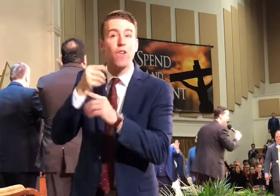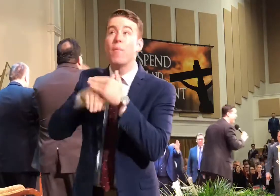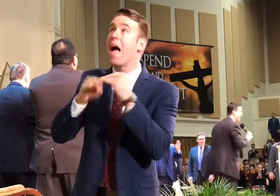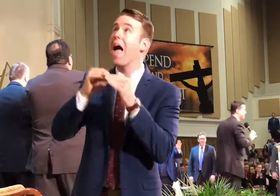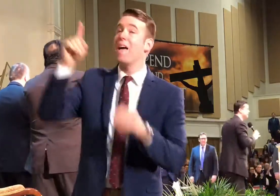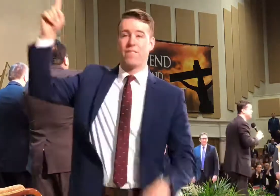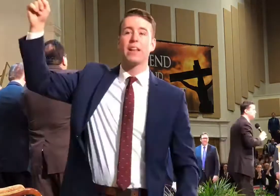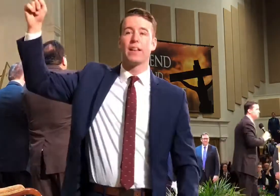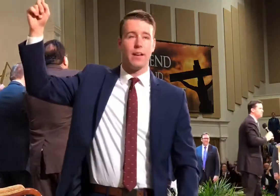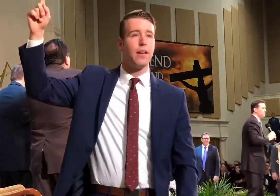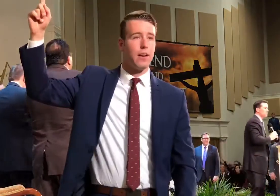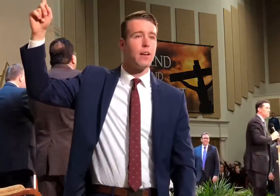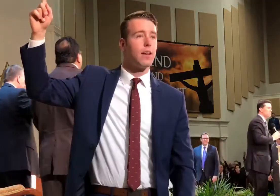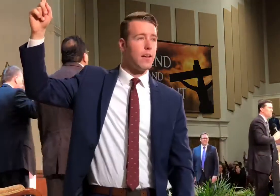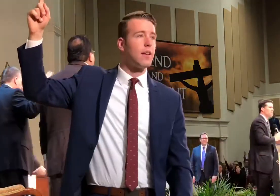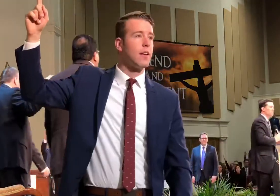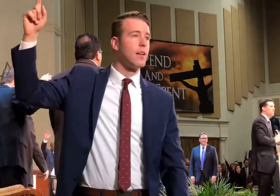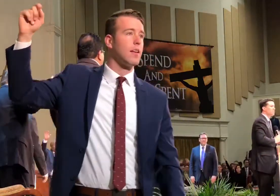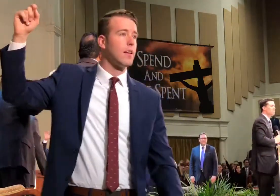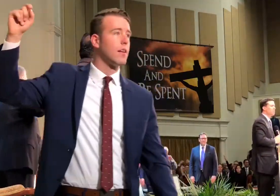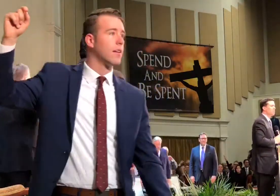heaven.